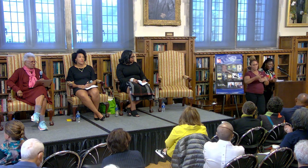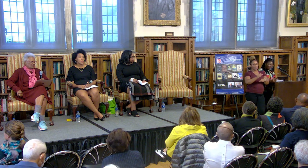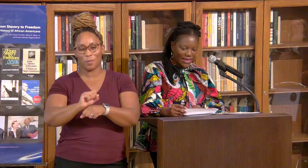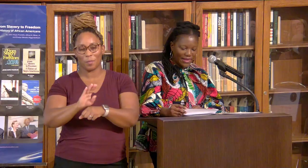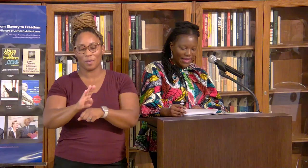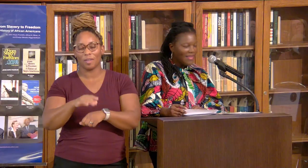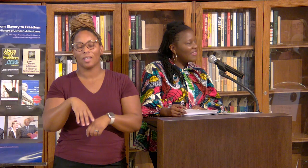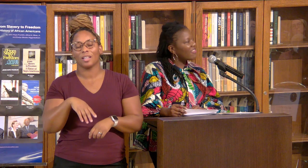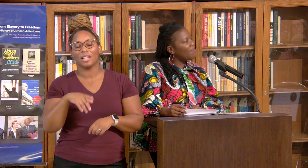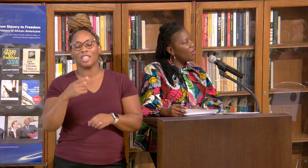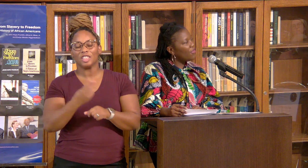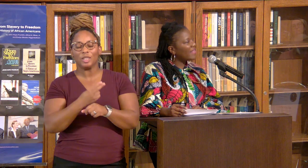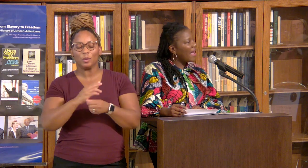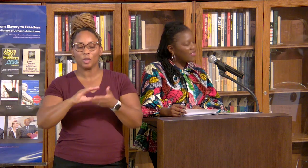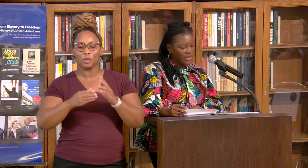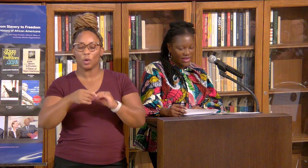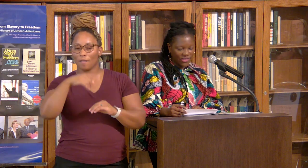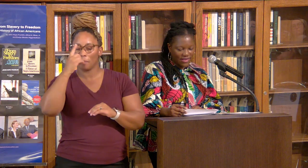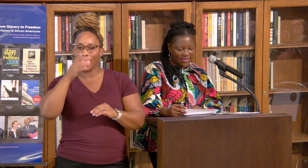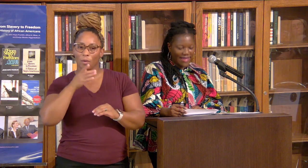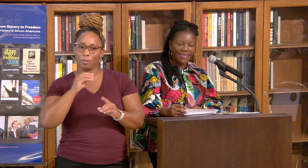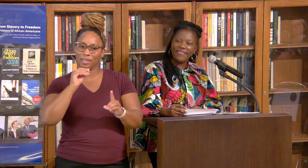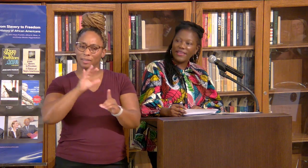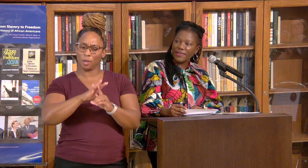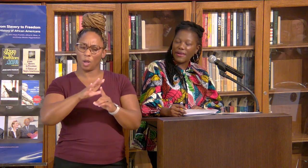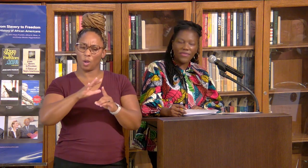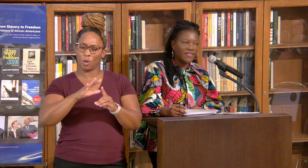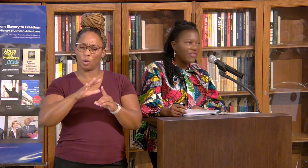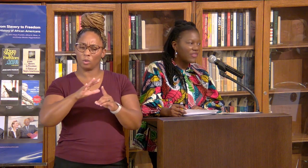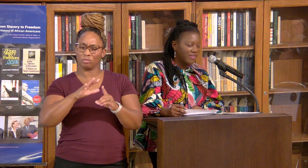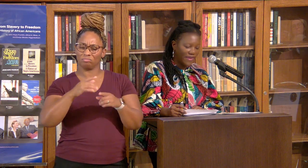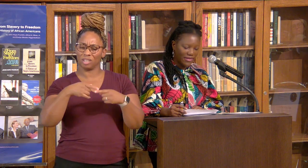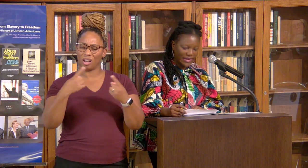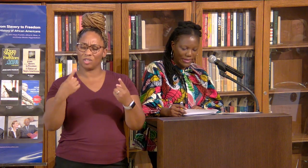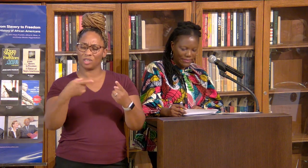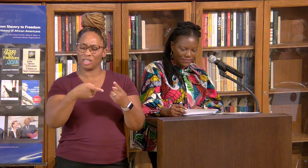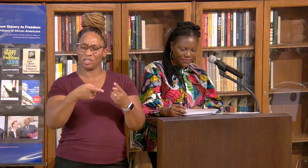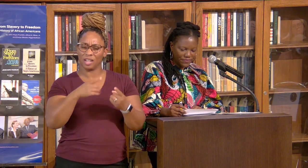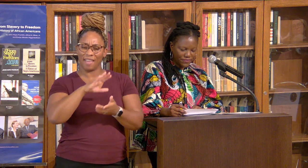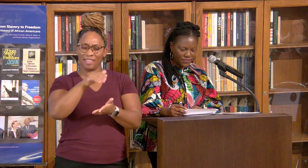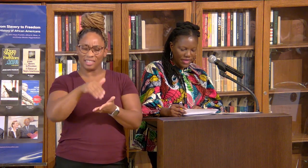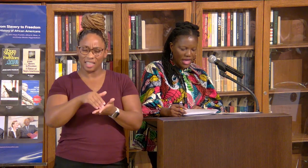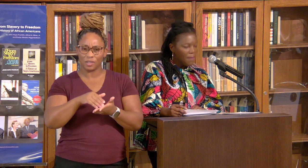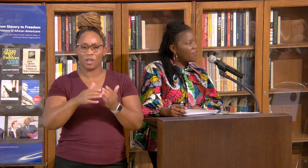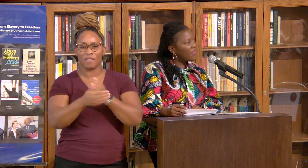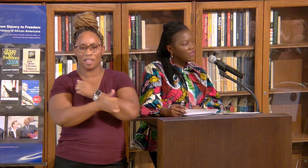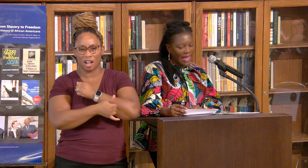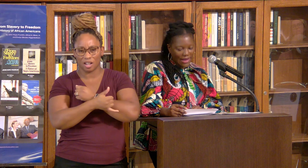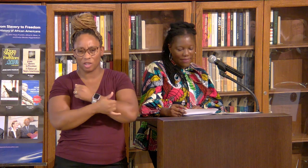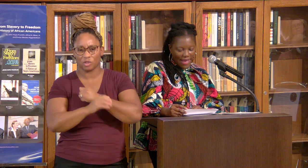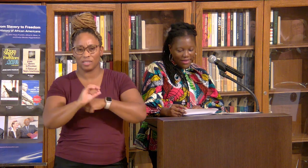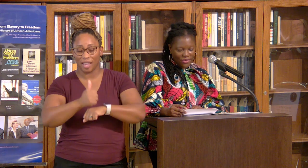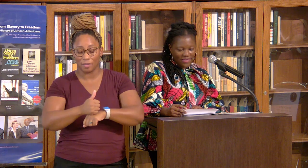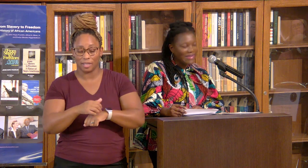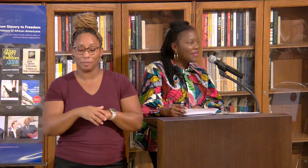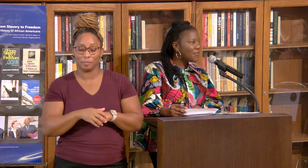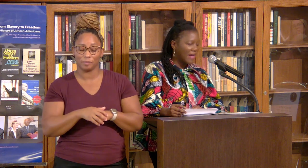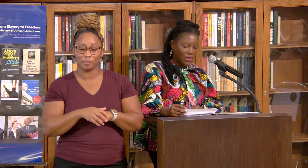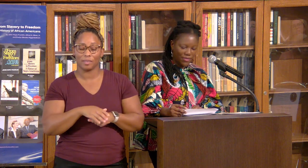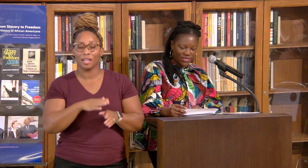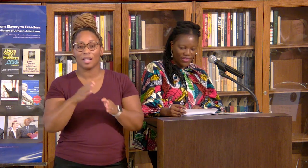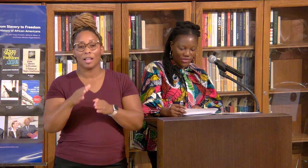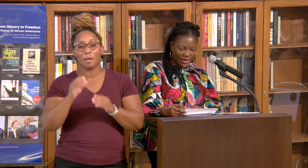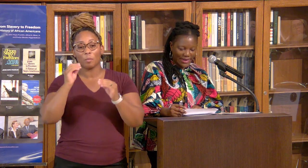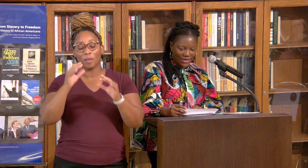of a black woman to expose the contradiction at the center of this country's founding Professor tyia miles is